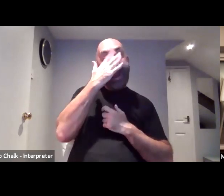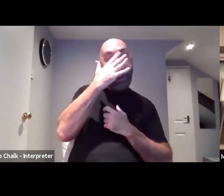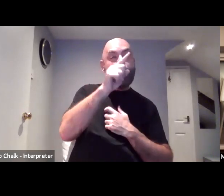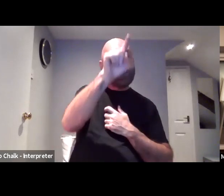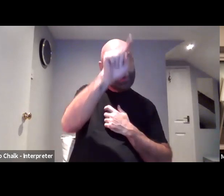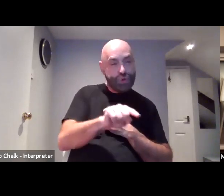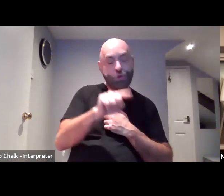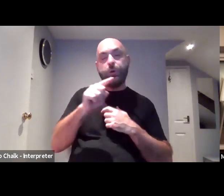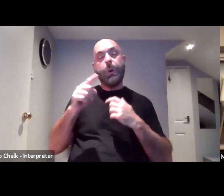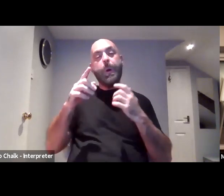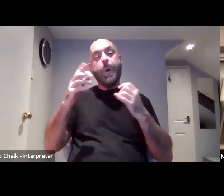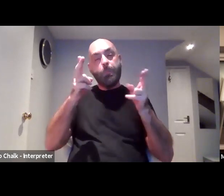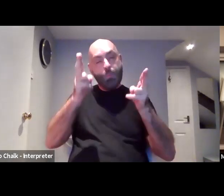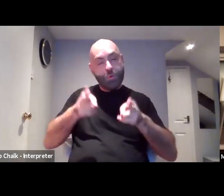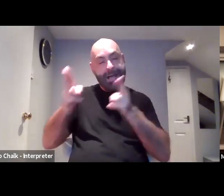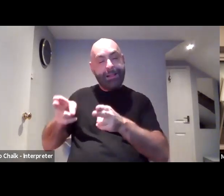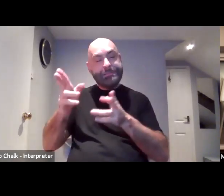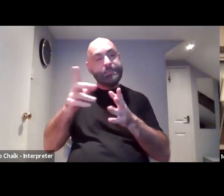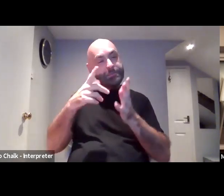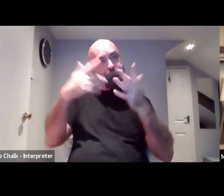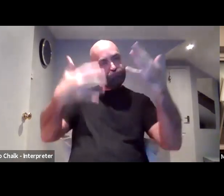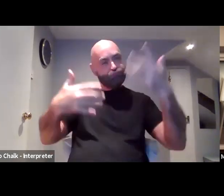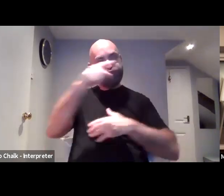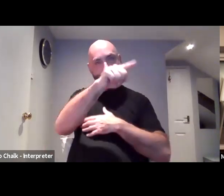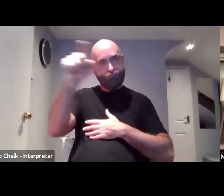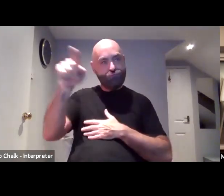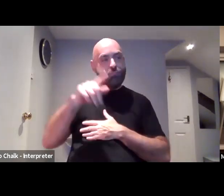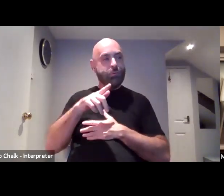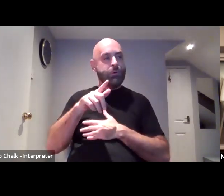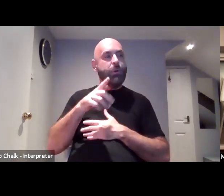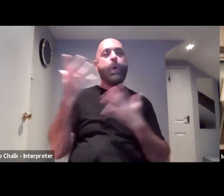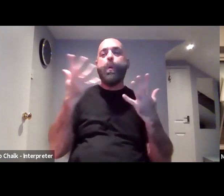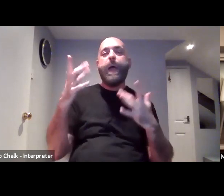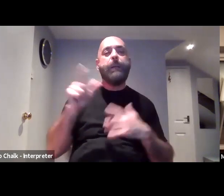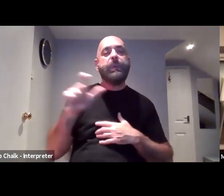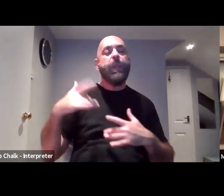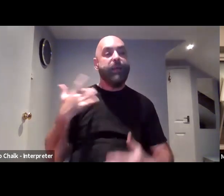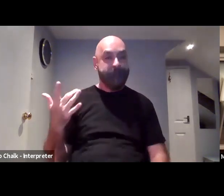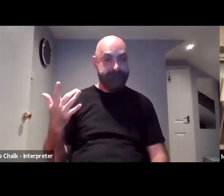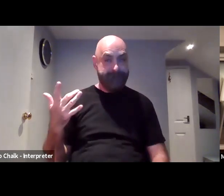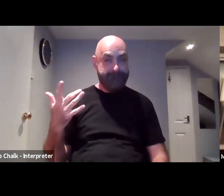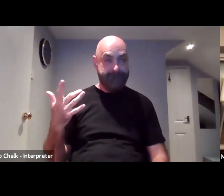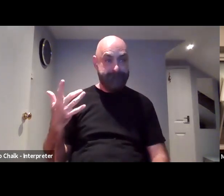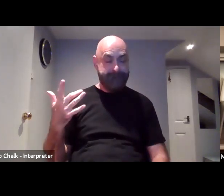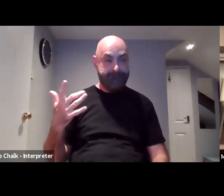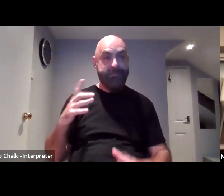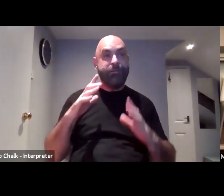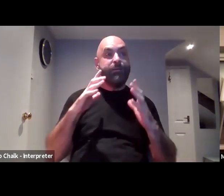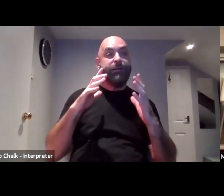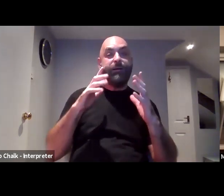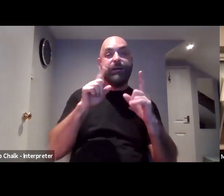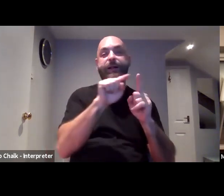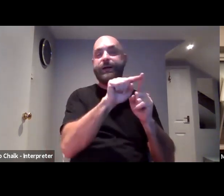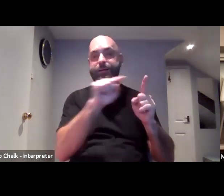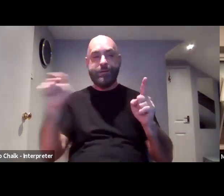age-standardized mortality rates from all causes by where people live, classified by the index